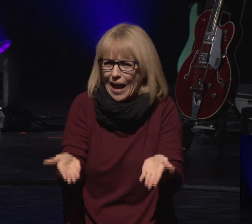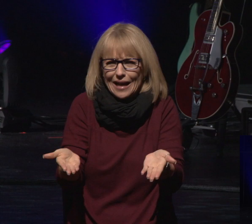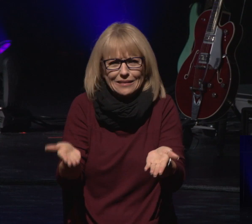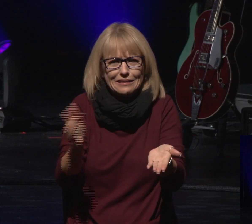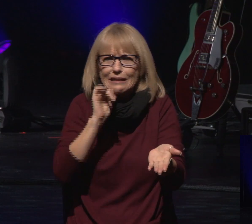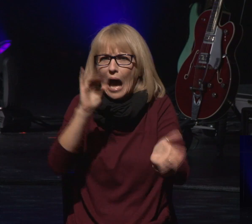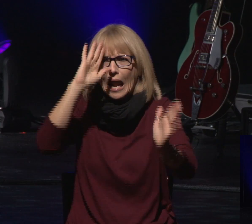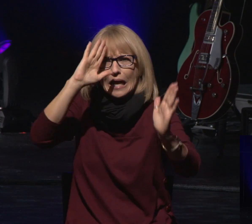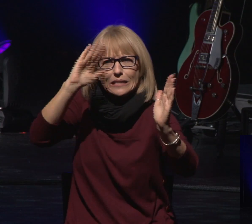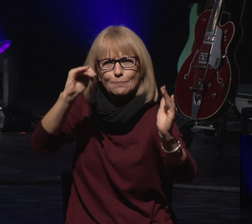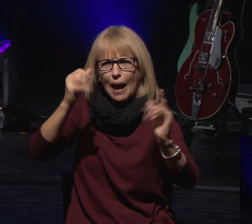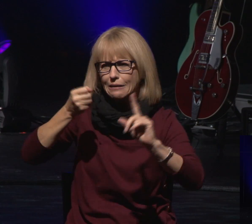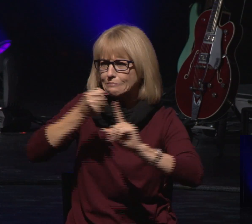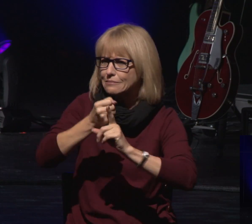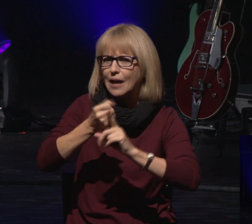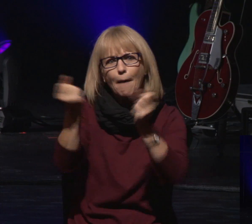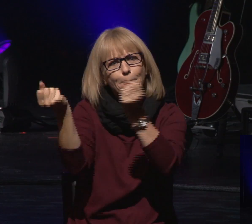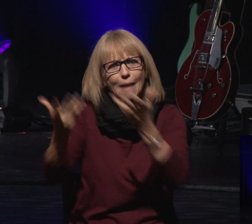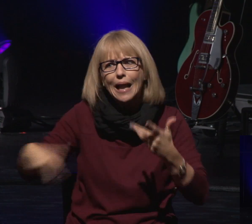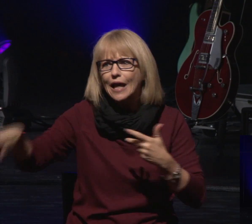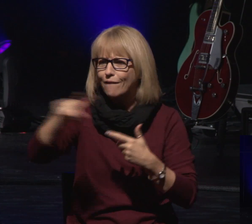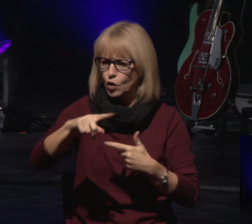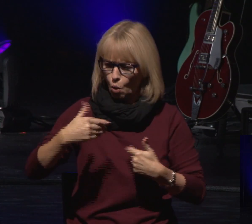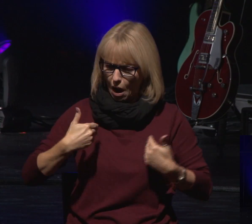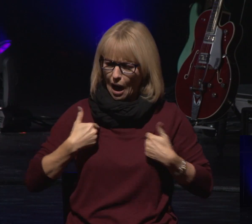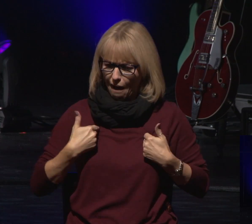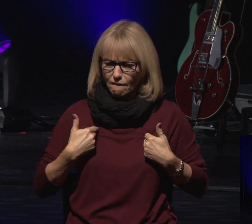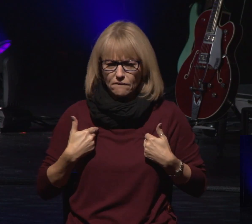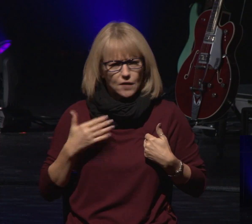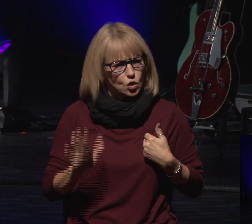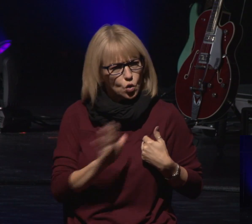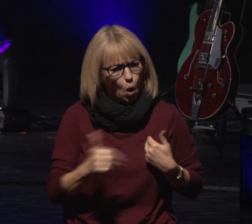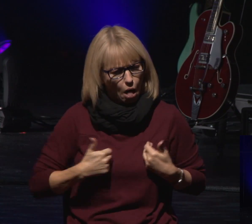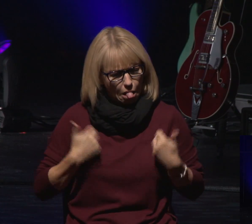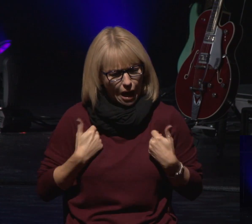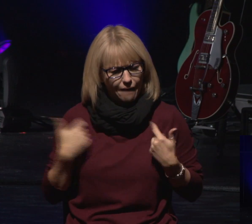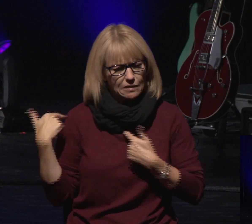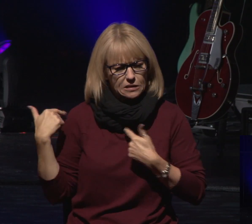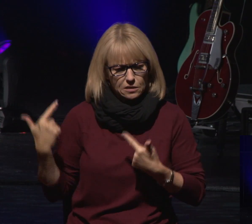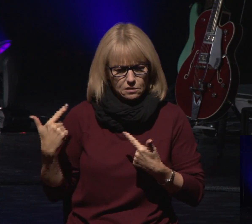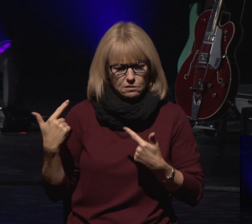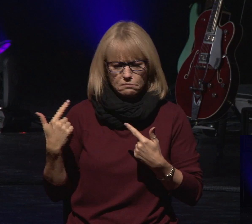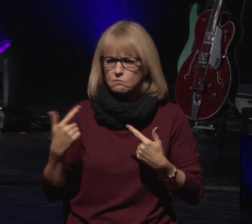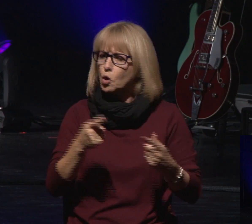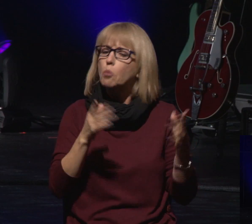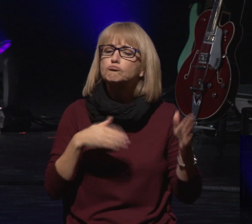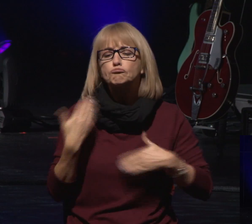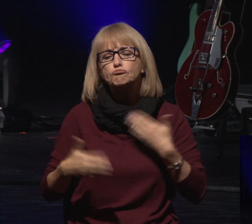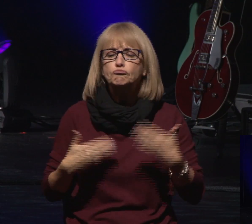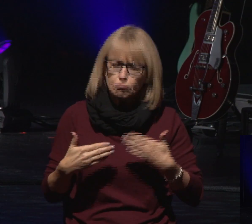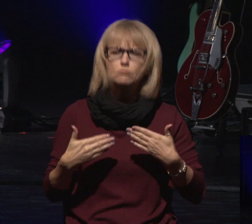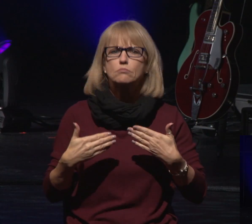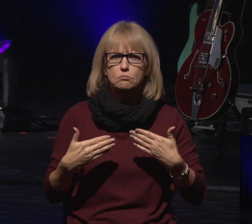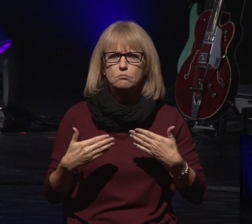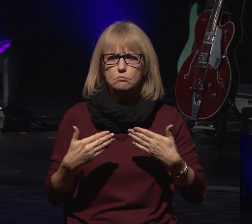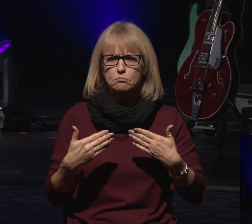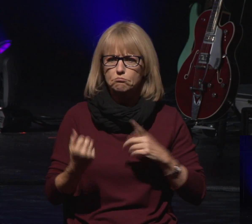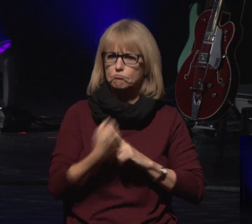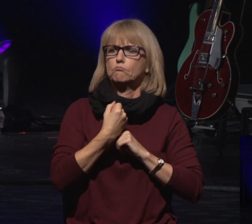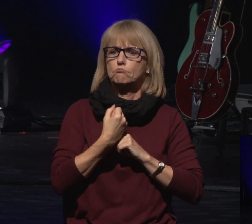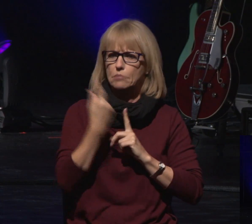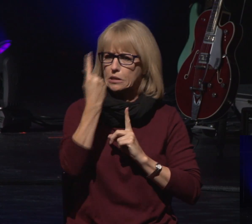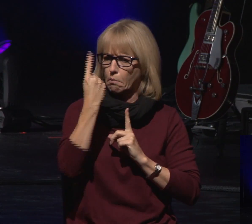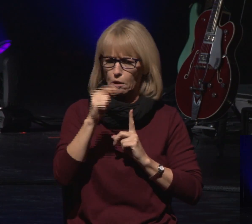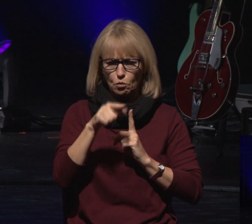person in this room who's going through life something hasn't come upon you that was not on your plans. It was not on your